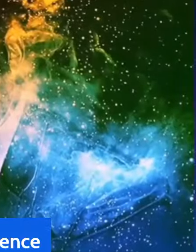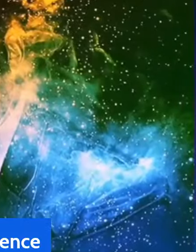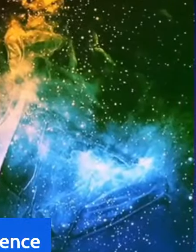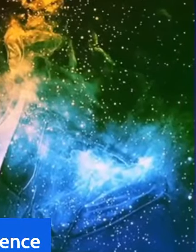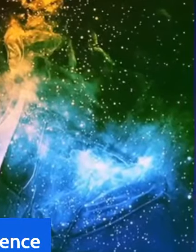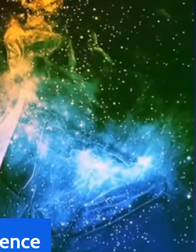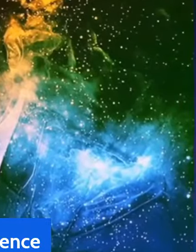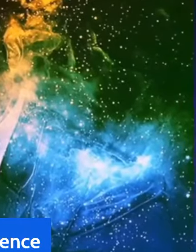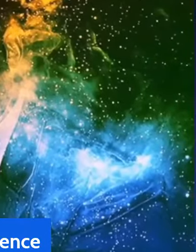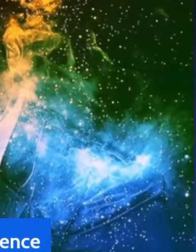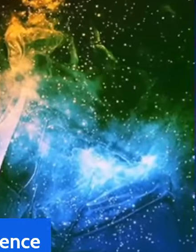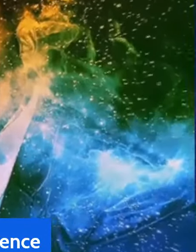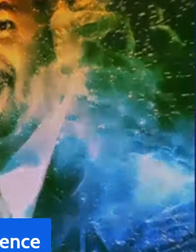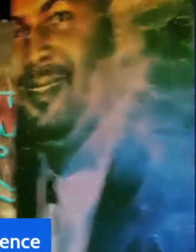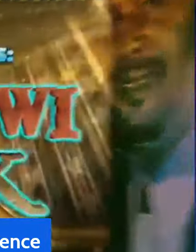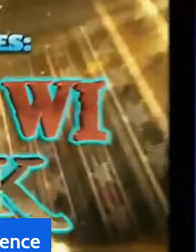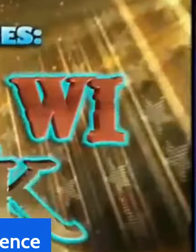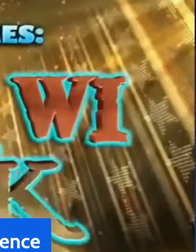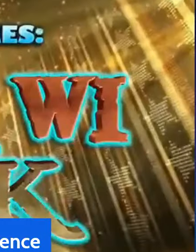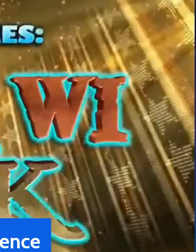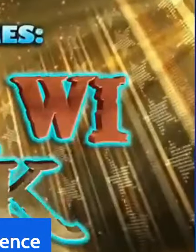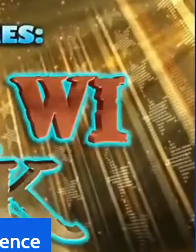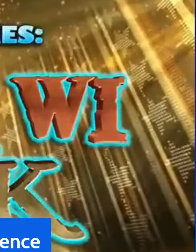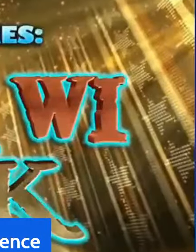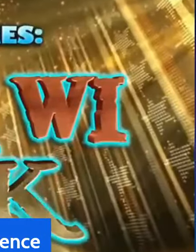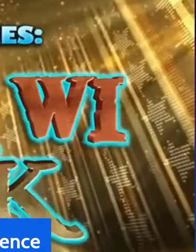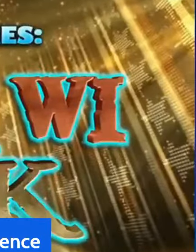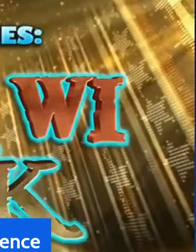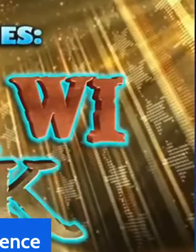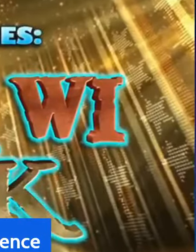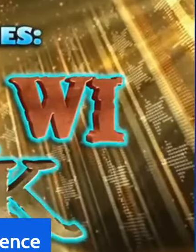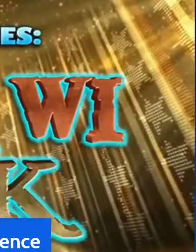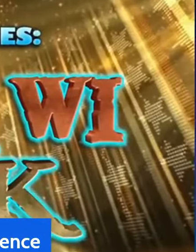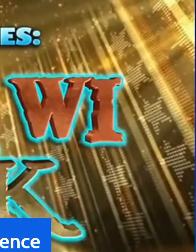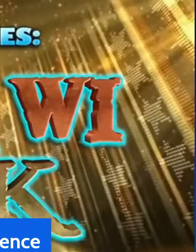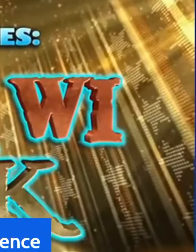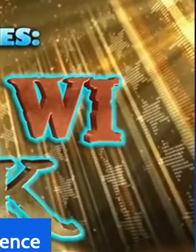see. Conflict solver A to Z.